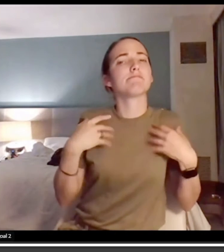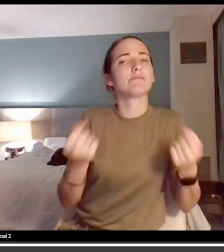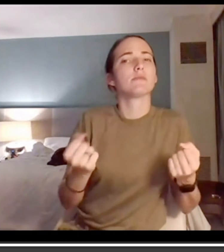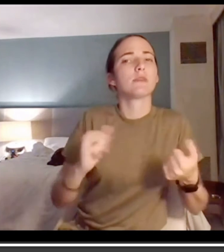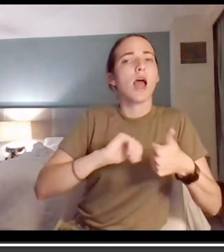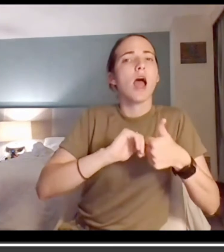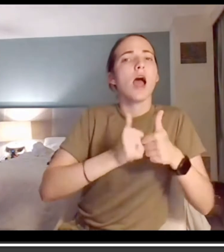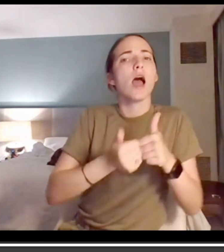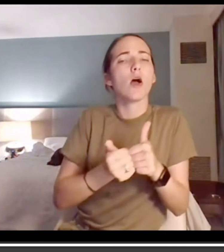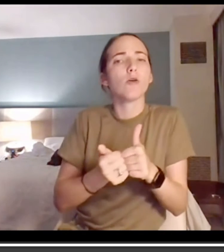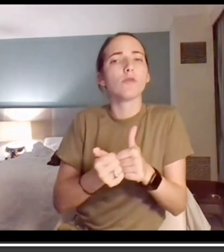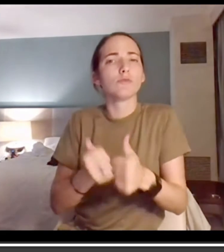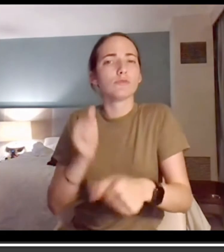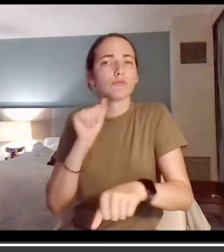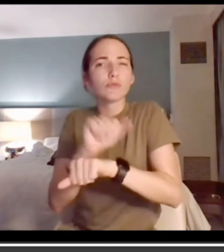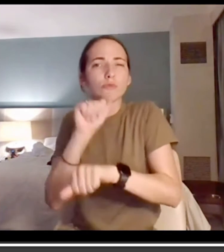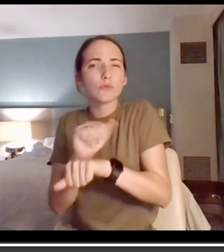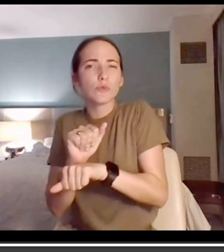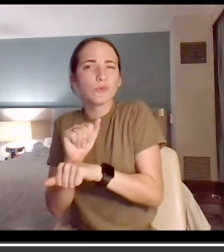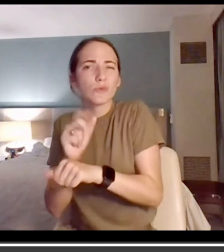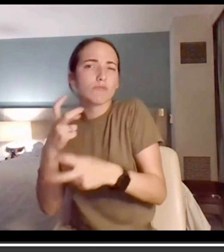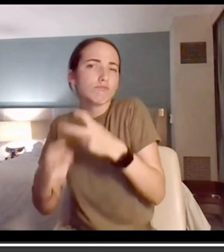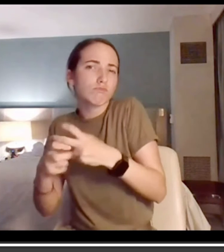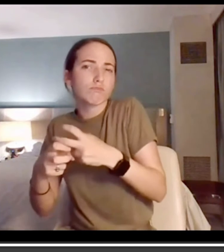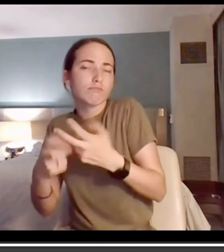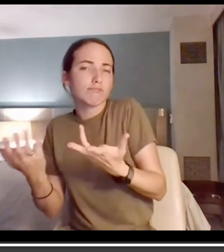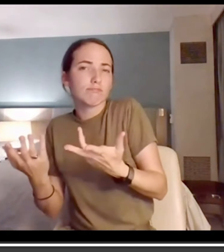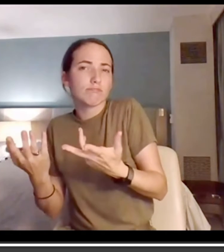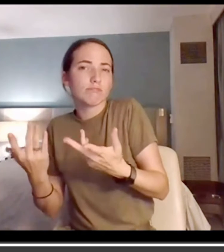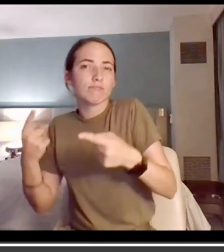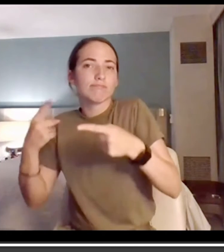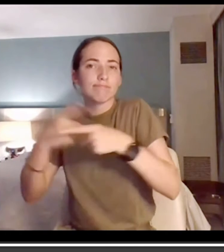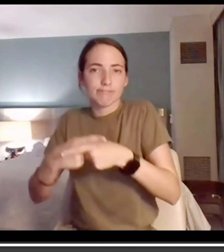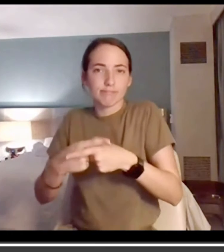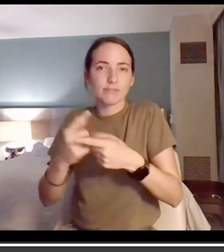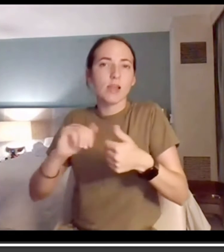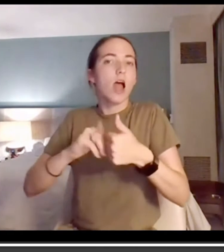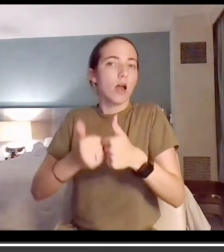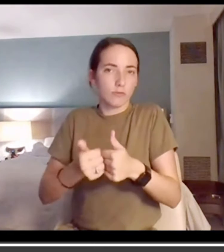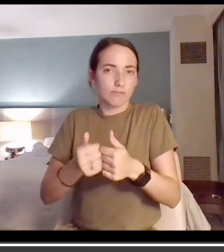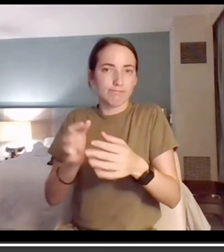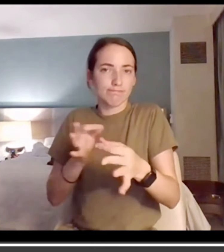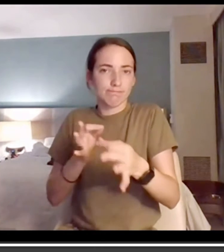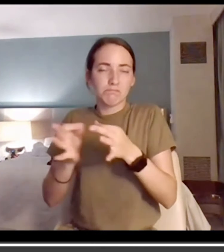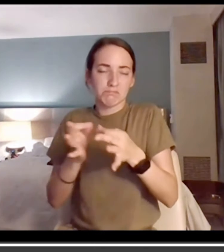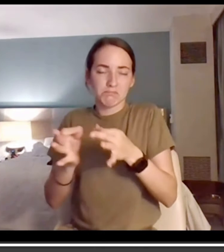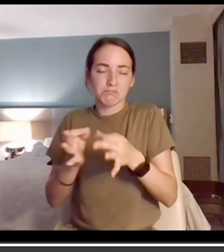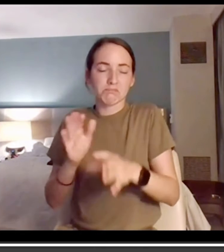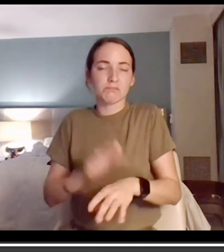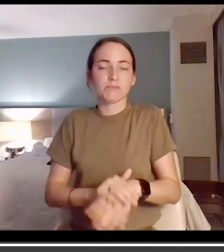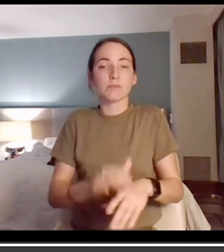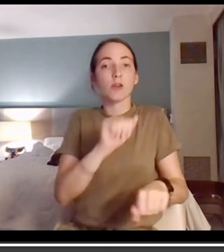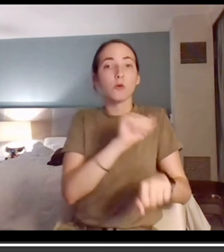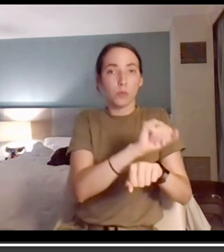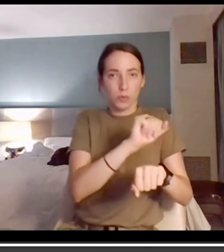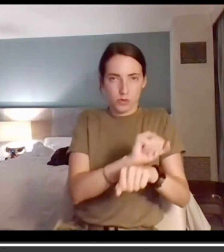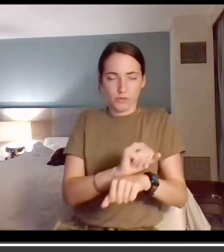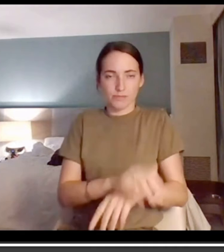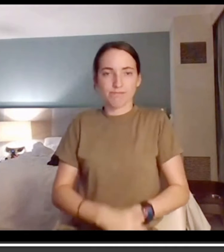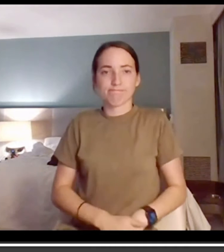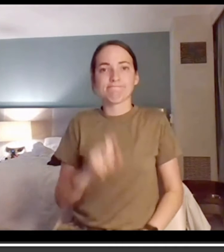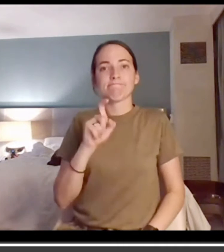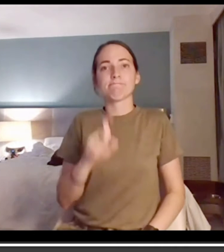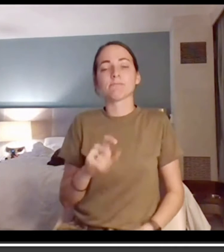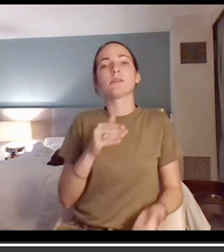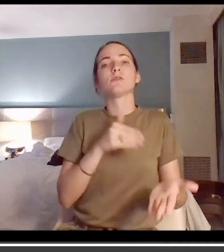impact you at a potential job. That is the language Social Security speaks and that they understand. Work capacity. So you need a doctor who